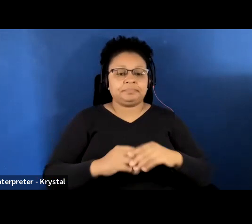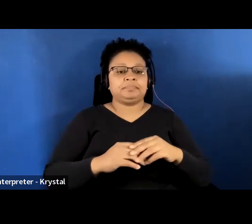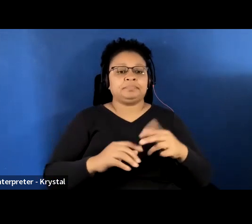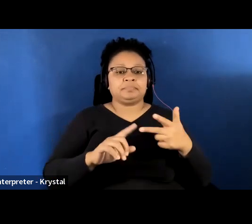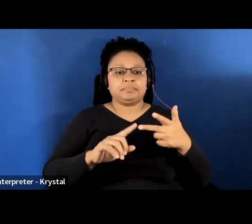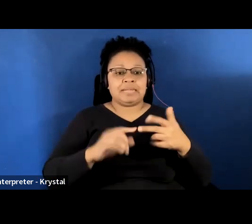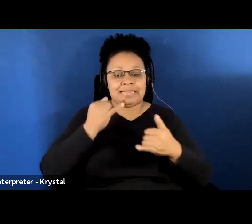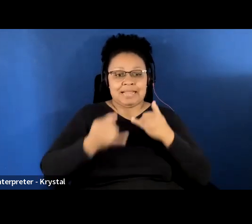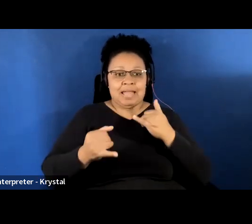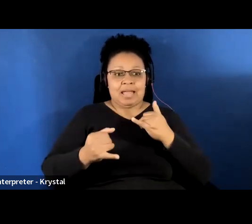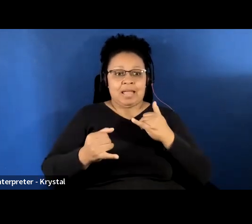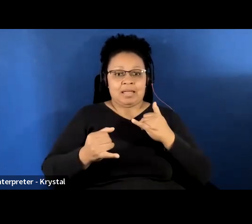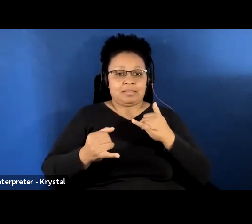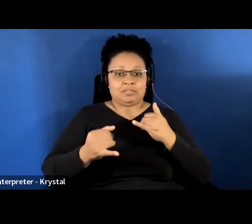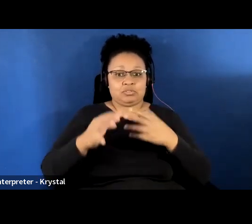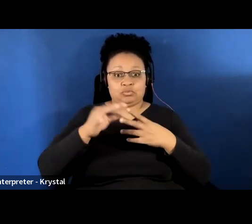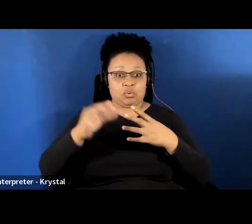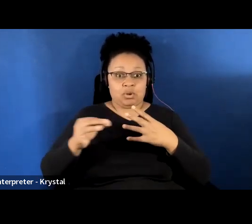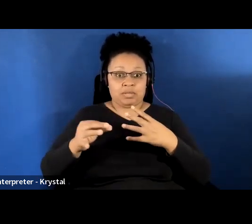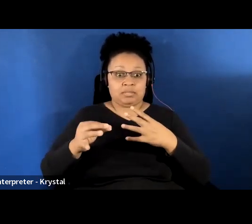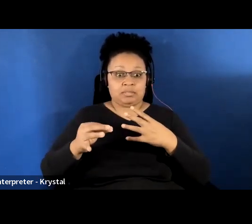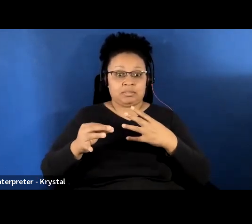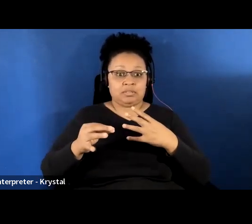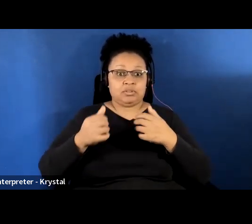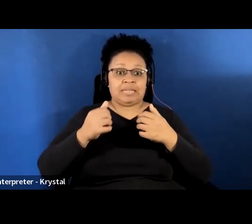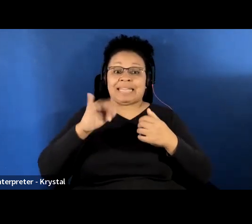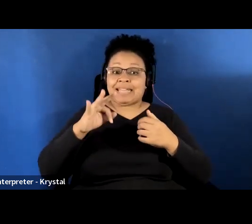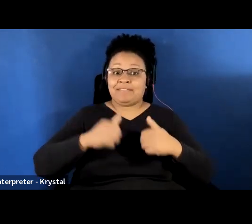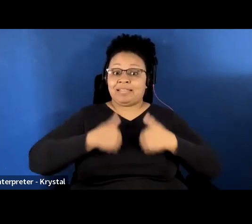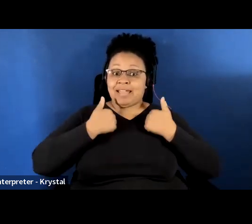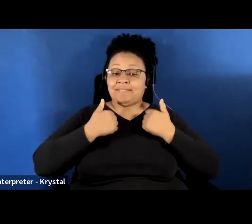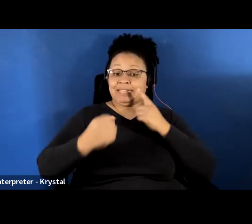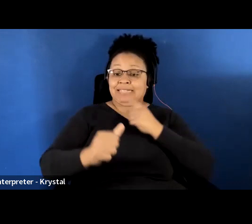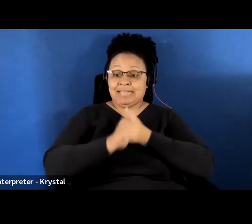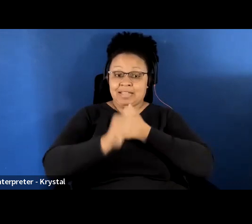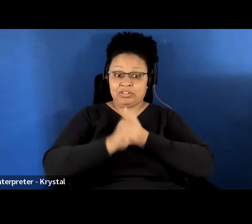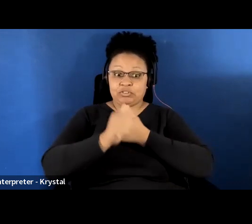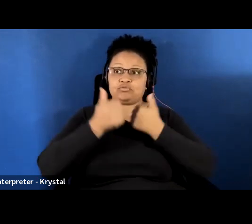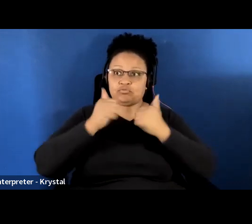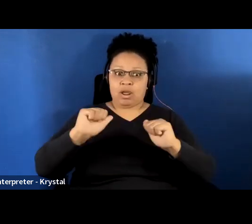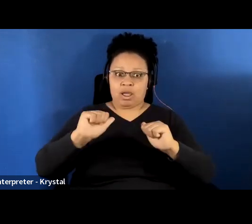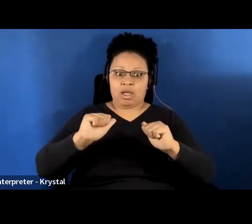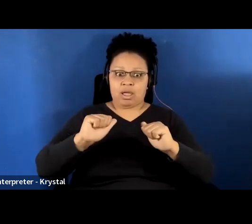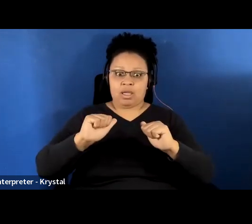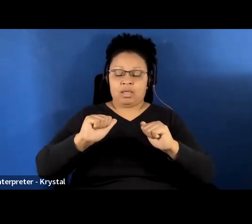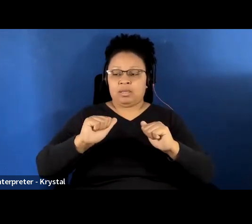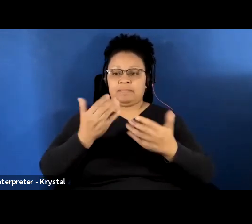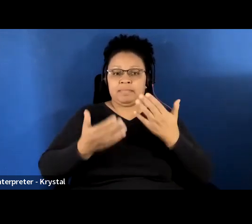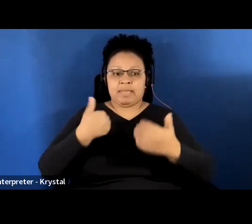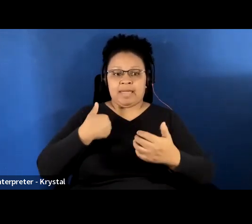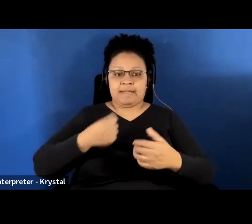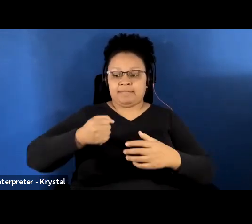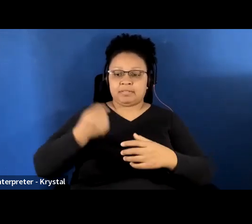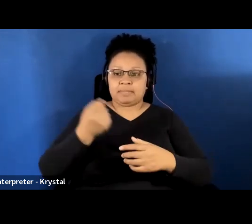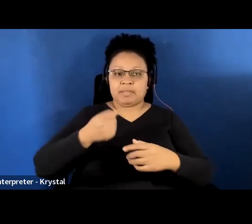As a last resort, and only if your life is in danger, attempt to incapacitate the shooter. If possible, improvise a weapon and then act